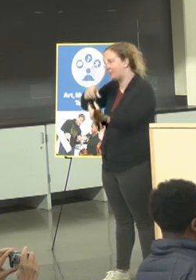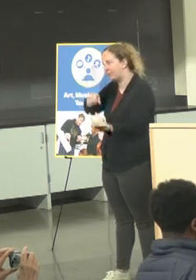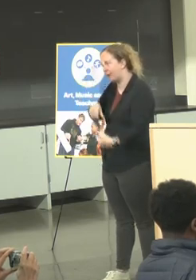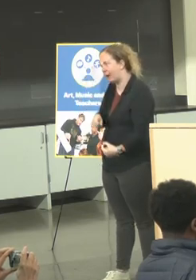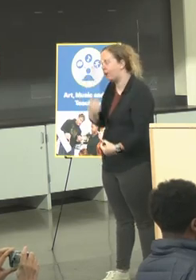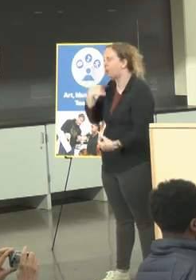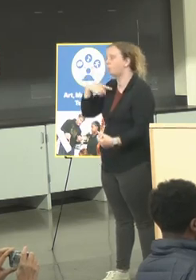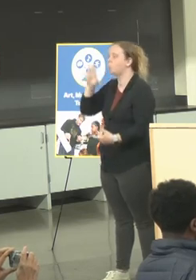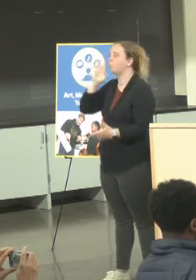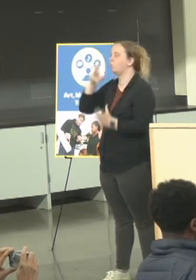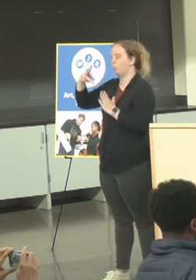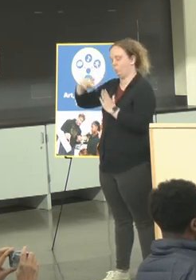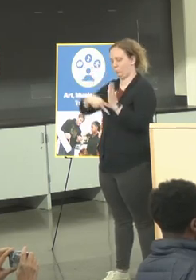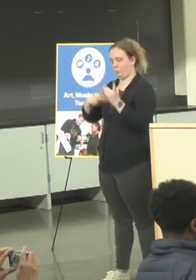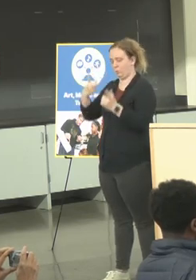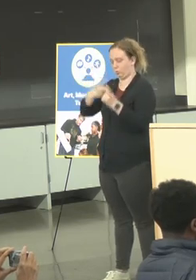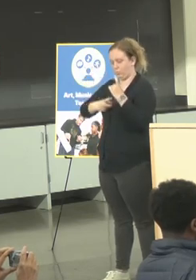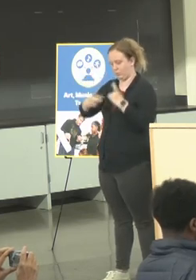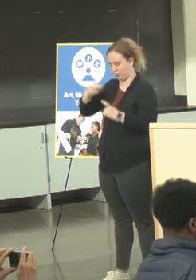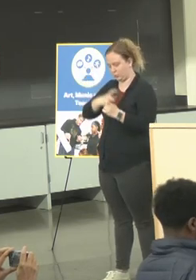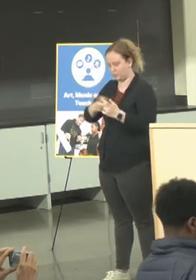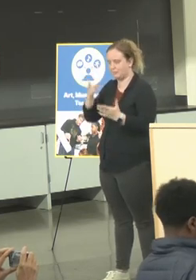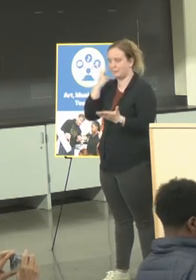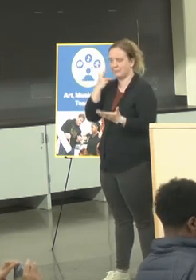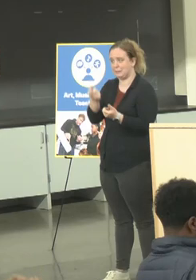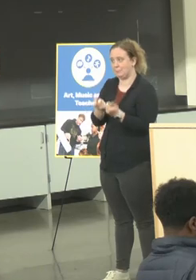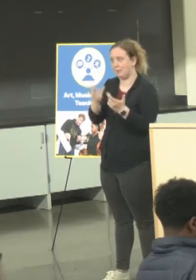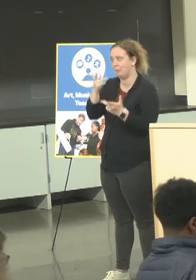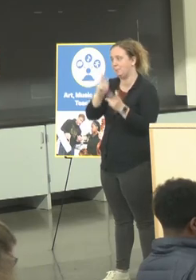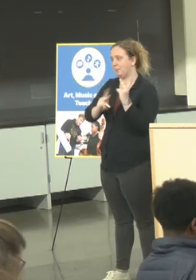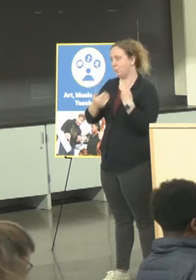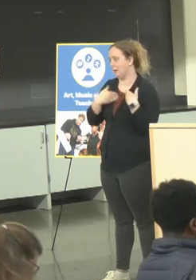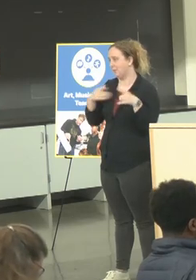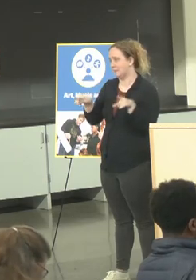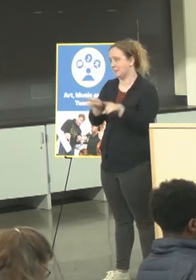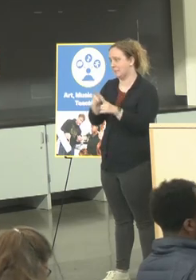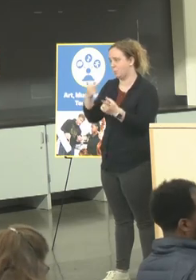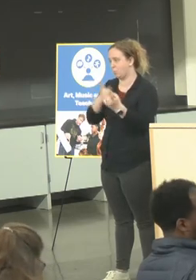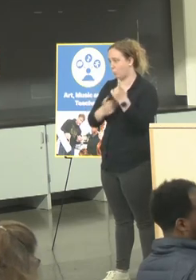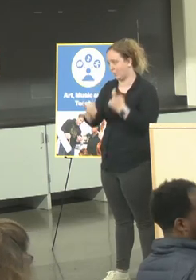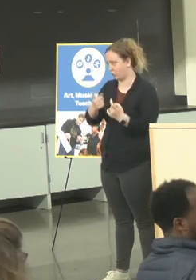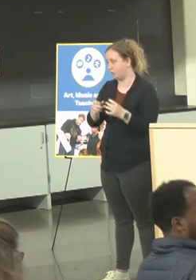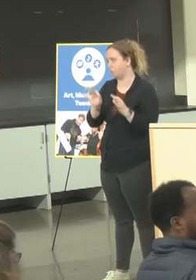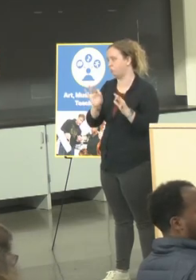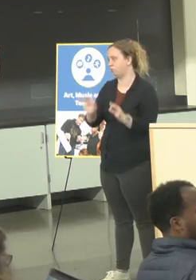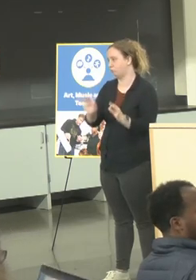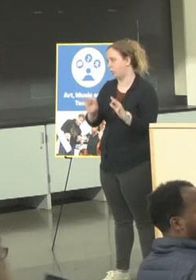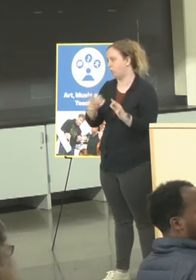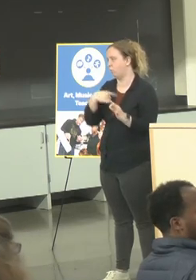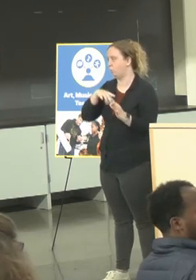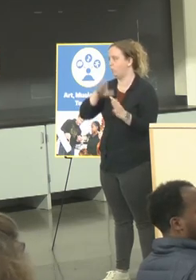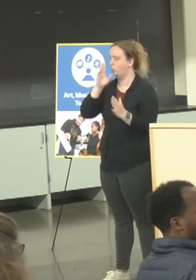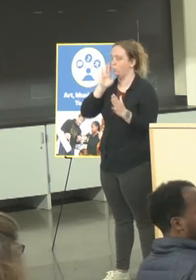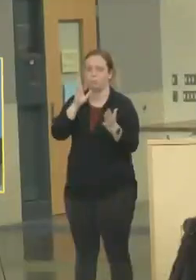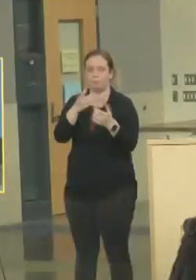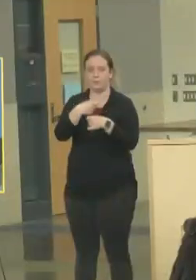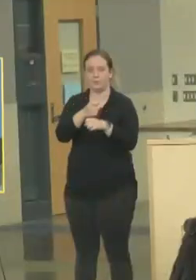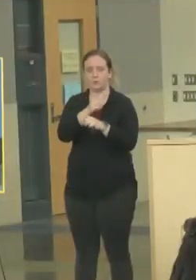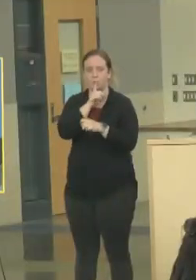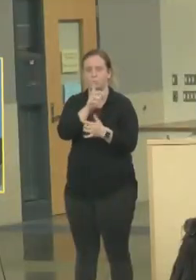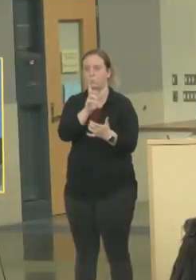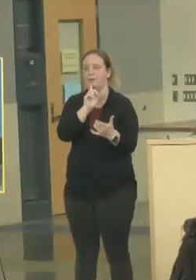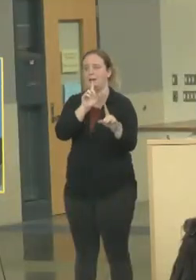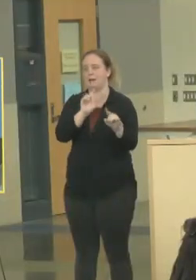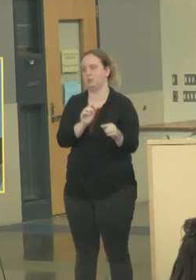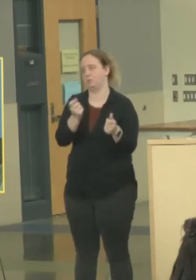and we've sorted them. There are many, many duplicates. We want to make sure that we get to as many, a variety of questions as possible. We also want to make sure that